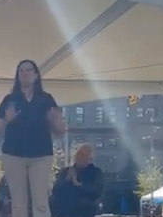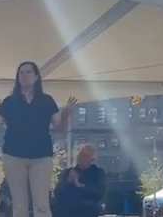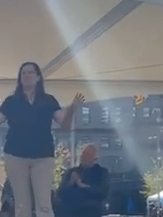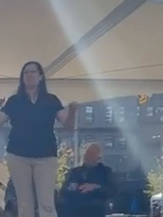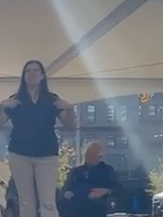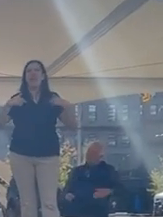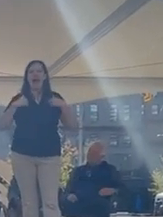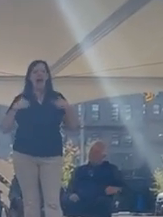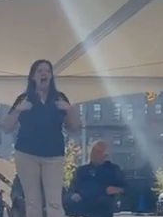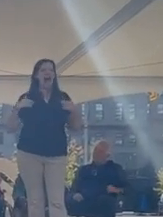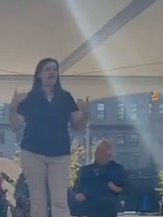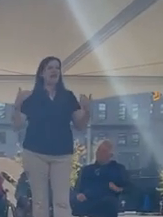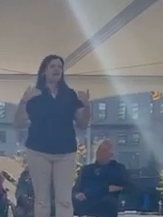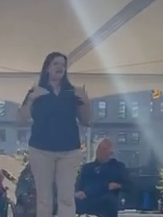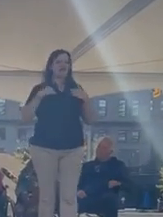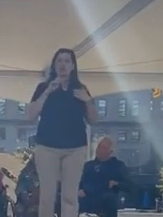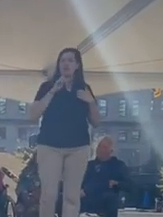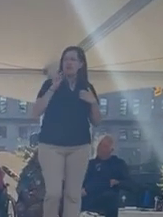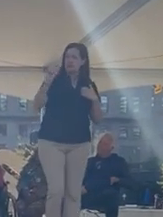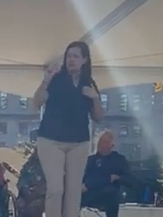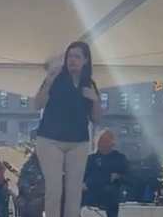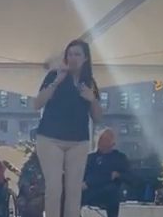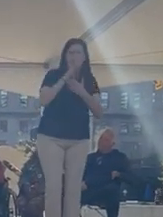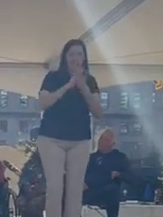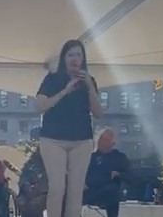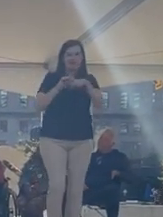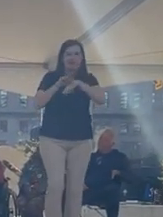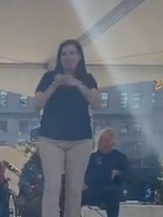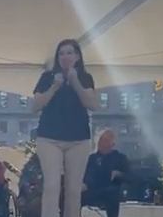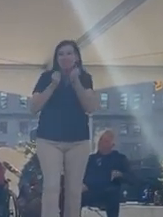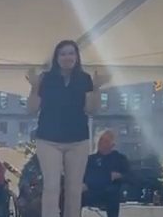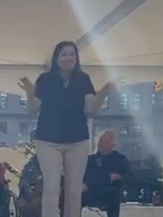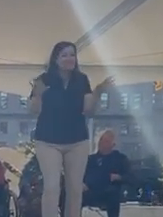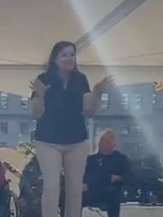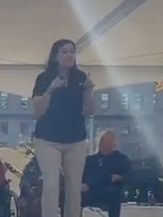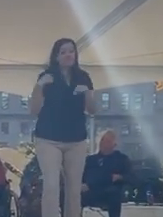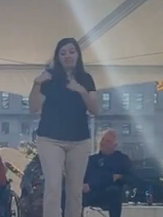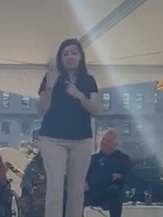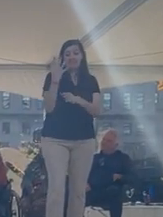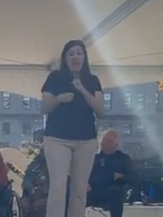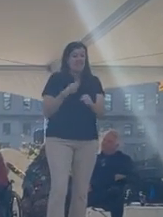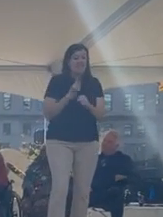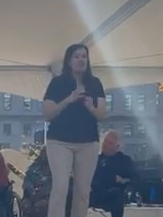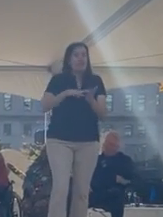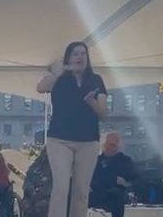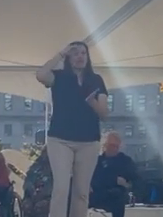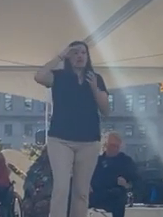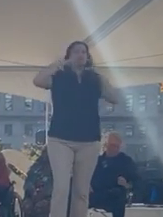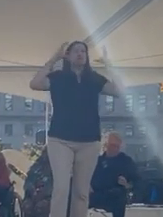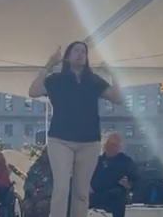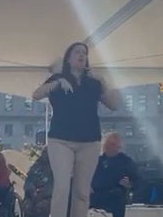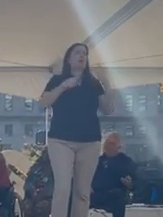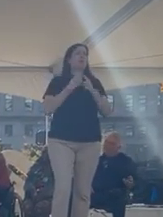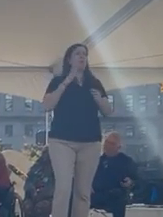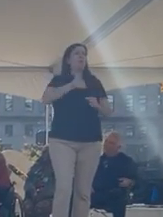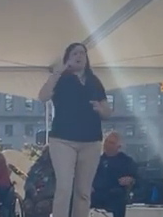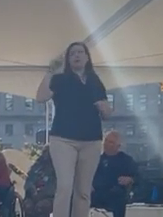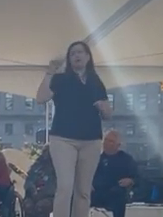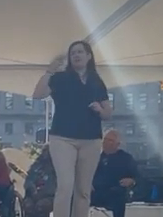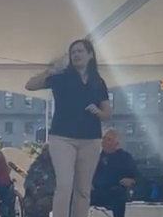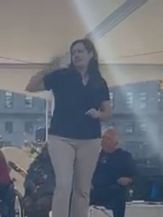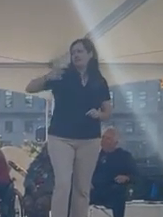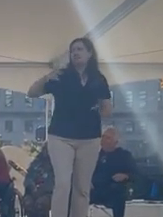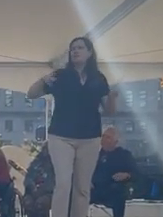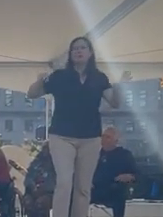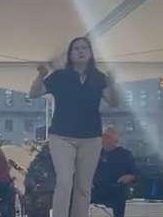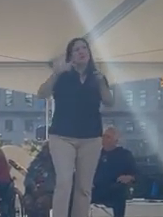I get to take a really small part in molding it, and in the last 5 years, I have learned so much about our disability history. In fact,